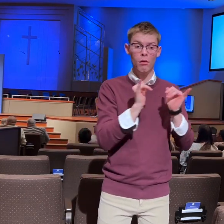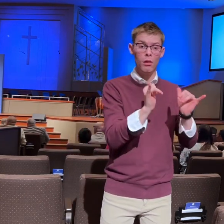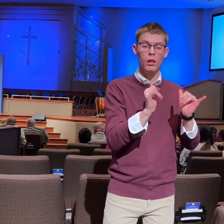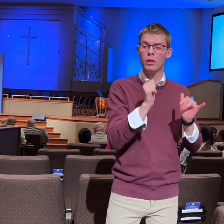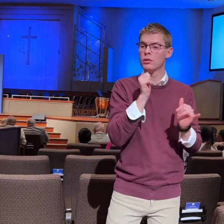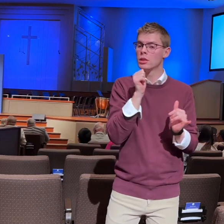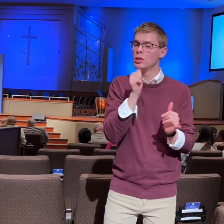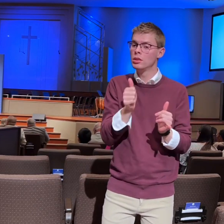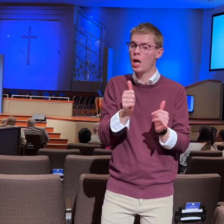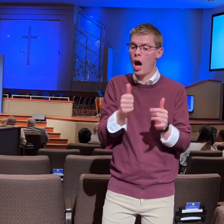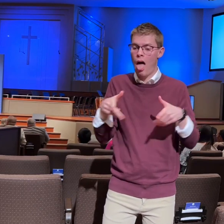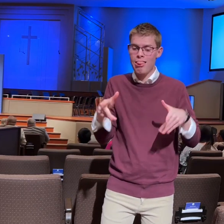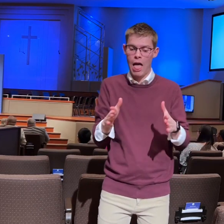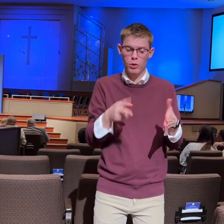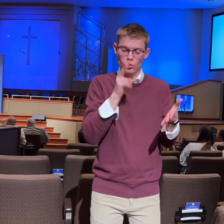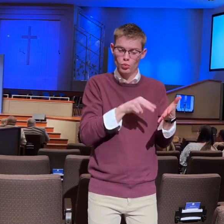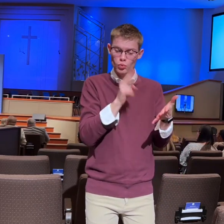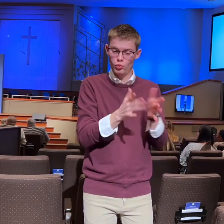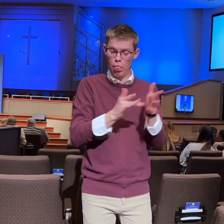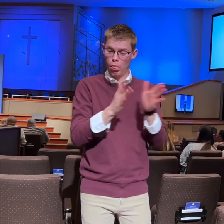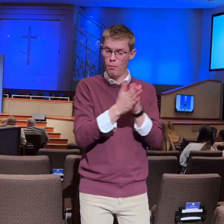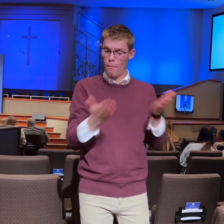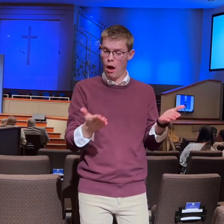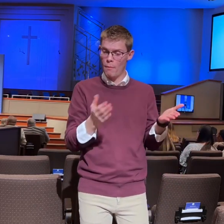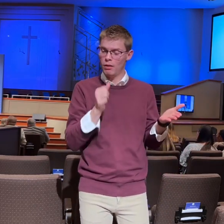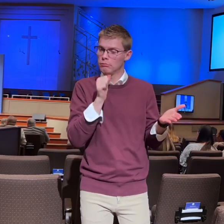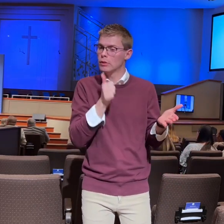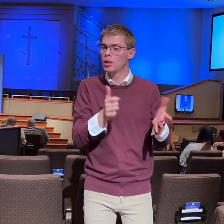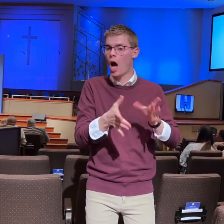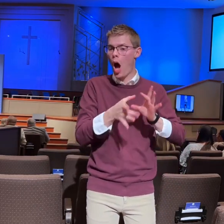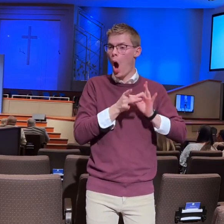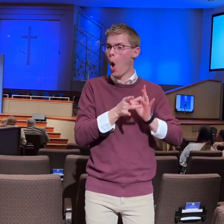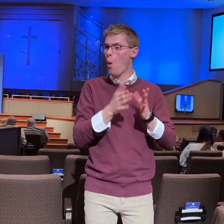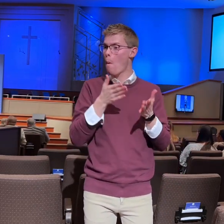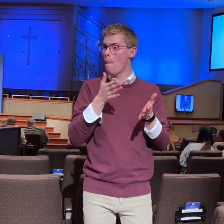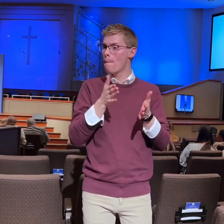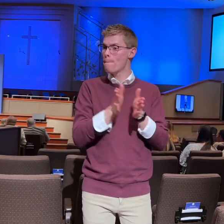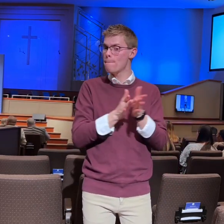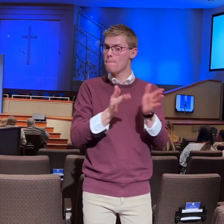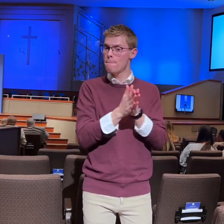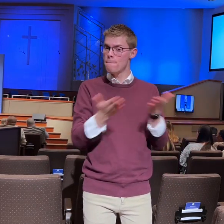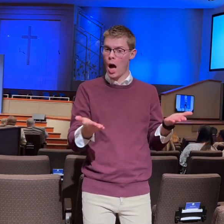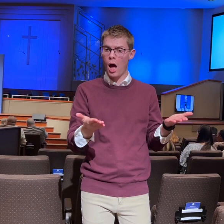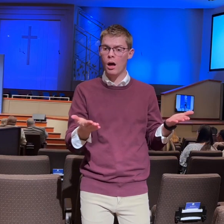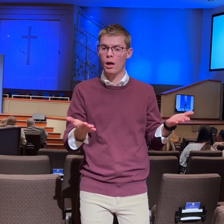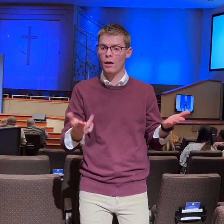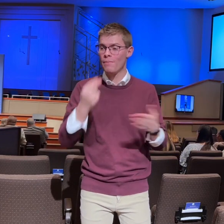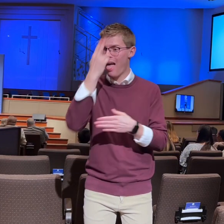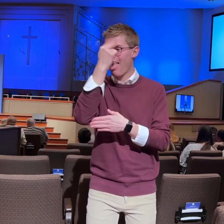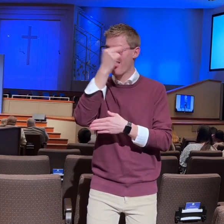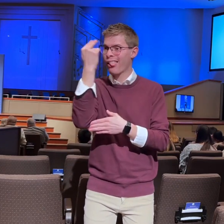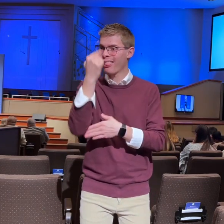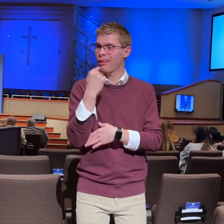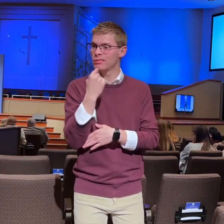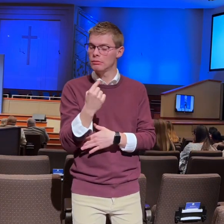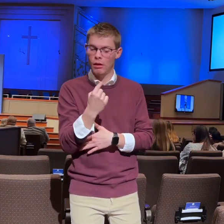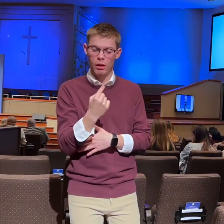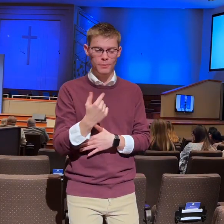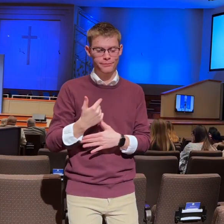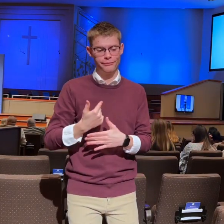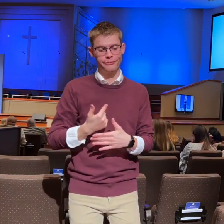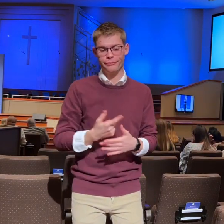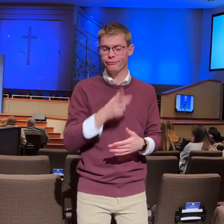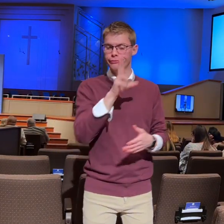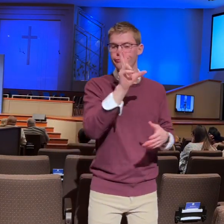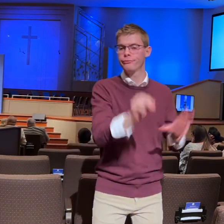and interpret the Bible, did not need to own a Bible. During the Dark Ages, the Catholics burned millions of Bibles. And sometimes we wonder why